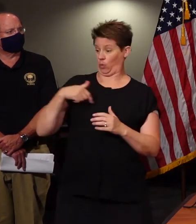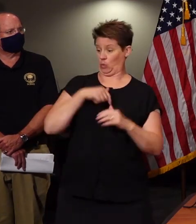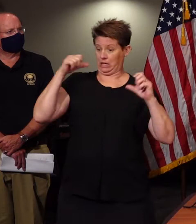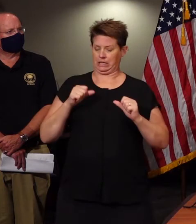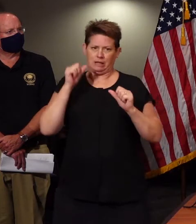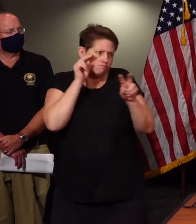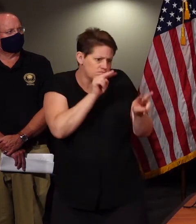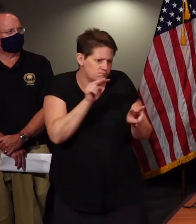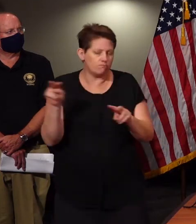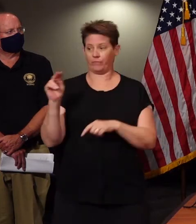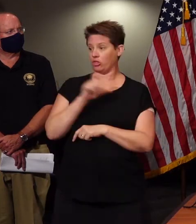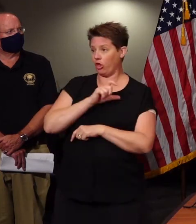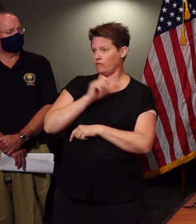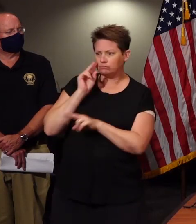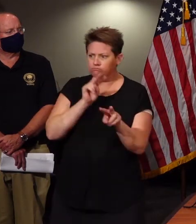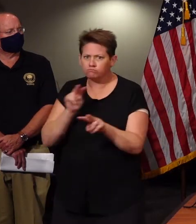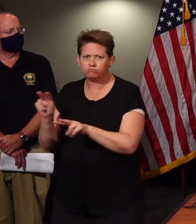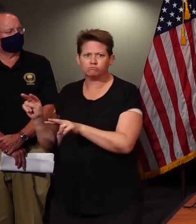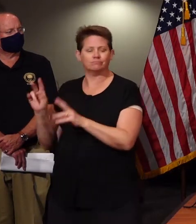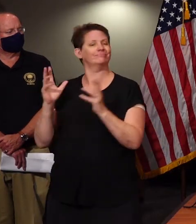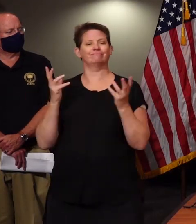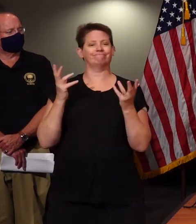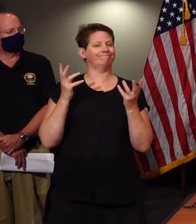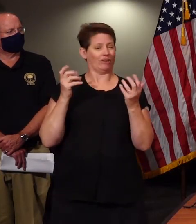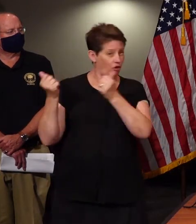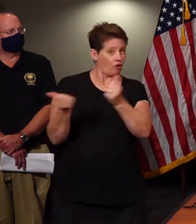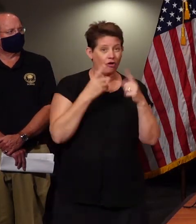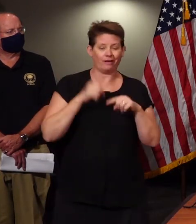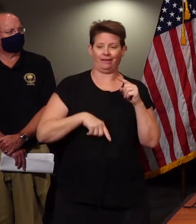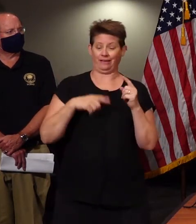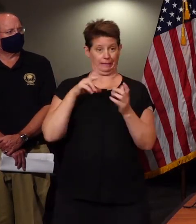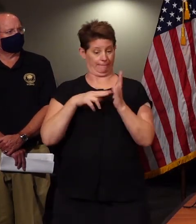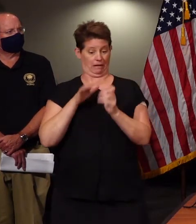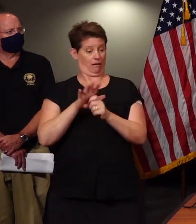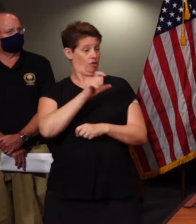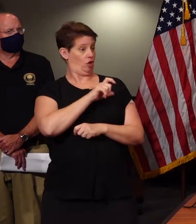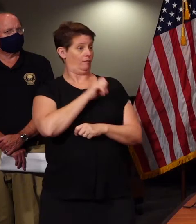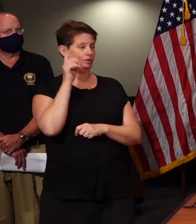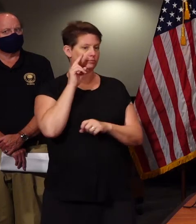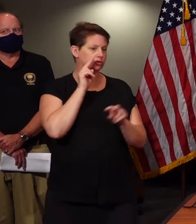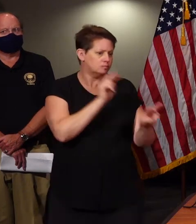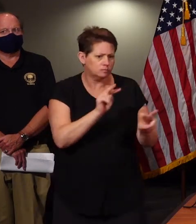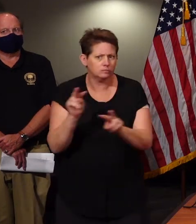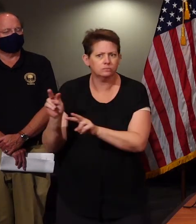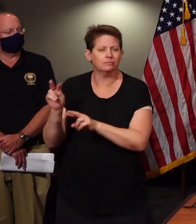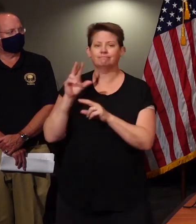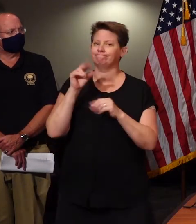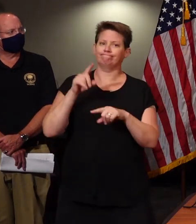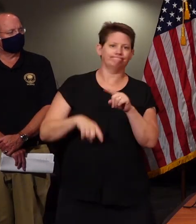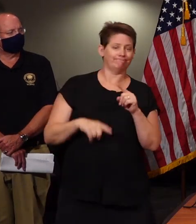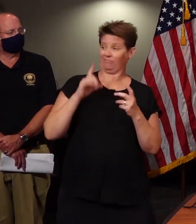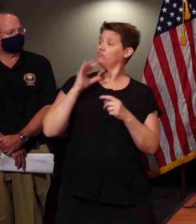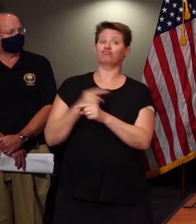enforcement can't be everywhere. Law enforcement has got a lot to do. We don't have enough law enforcement officers to handle the usual